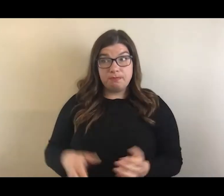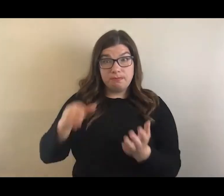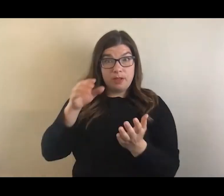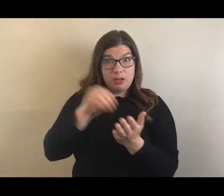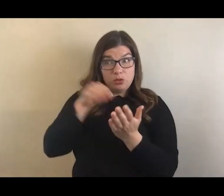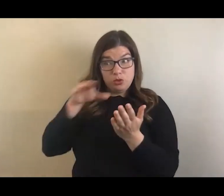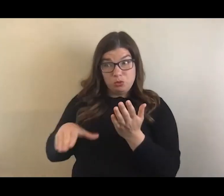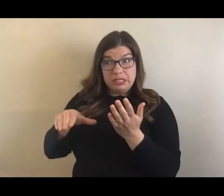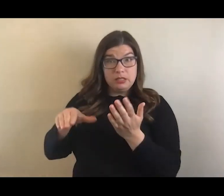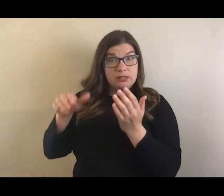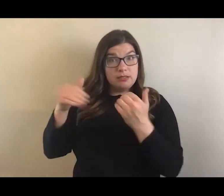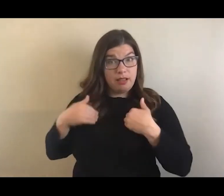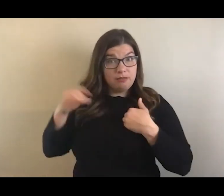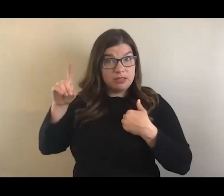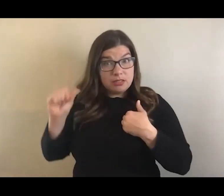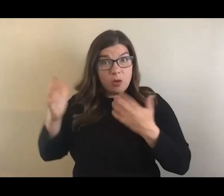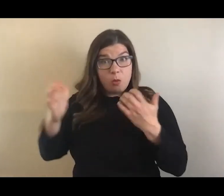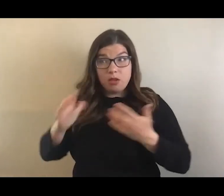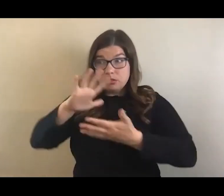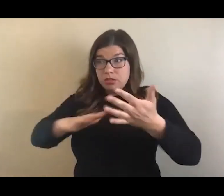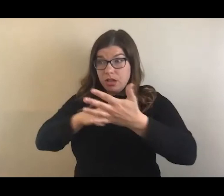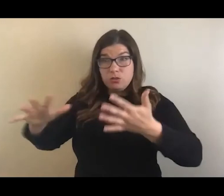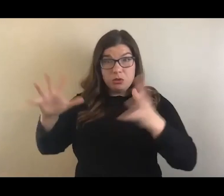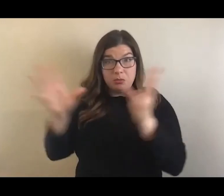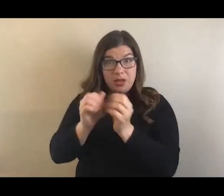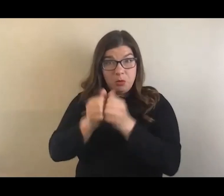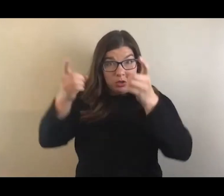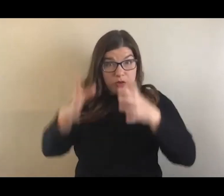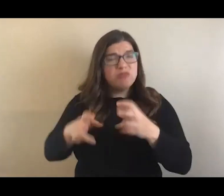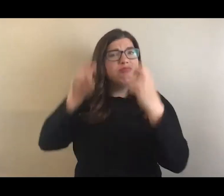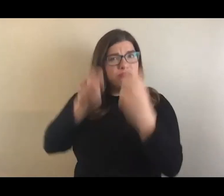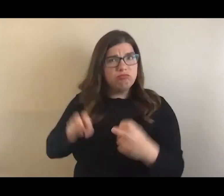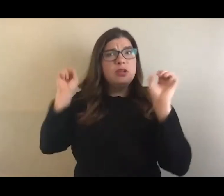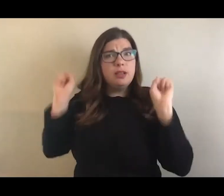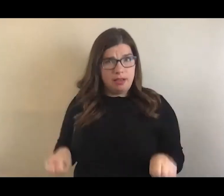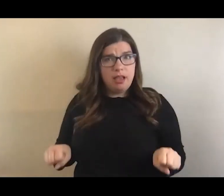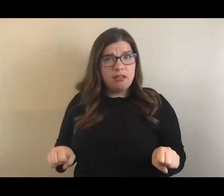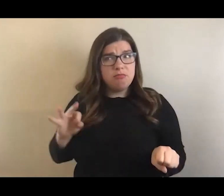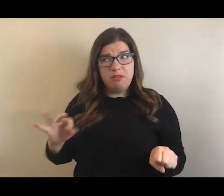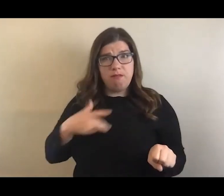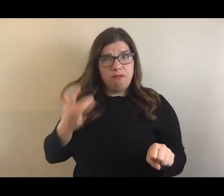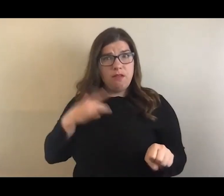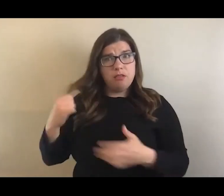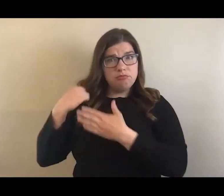Students can also schedule a meeting to talk with our director at any time during the semester, if it may be helpful.